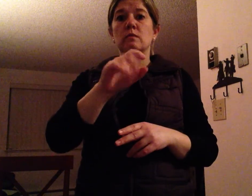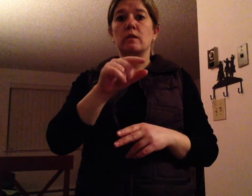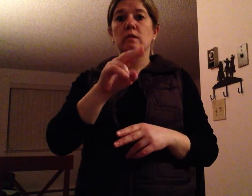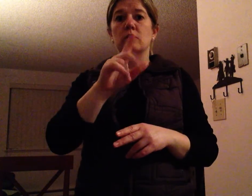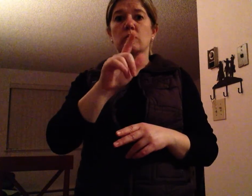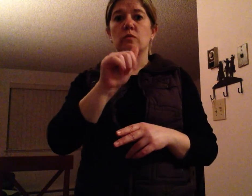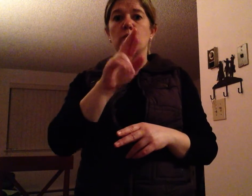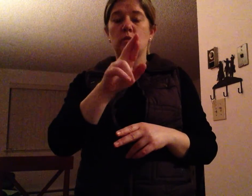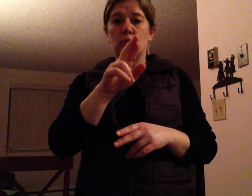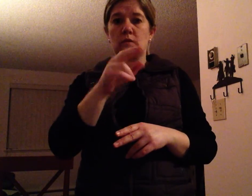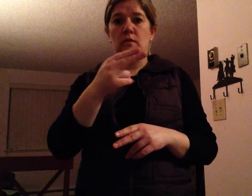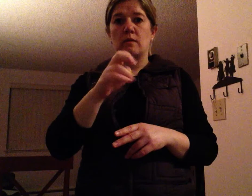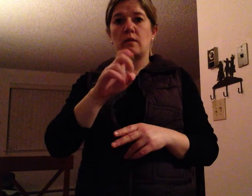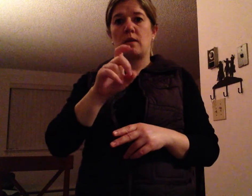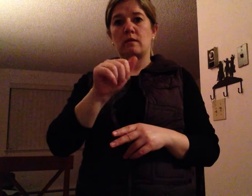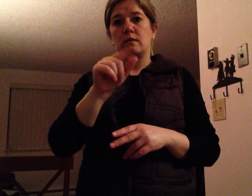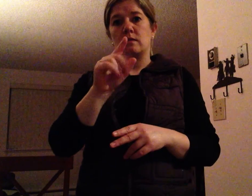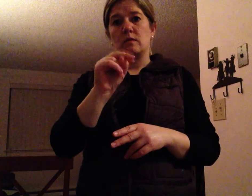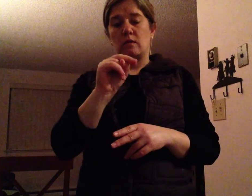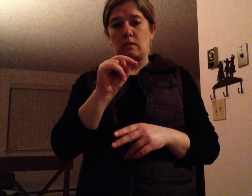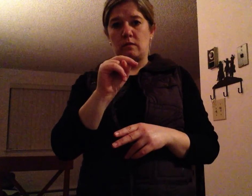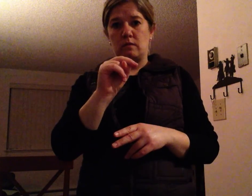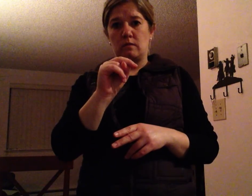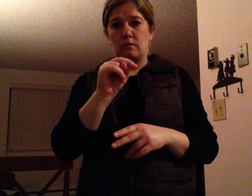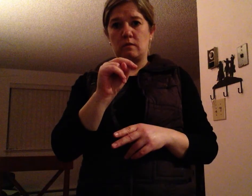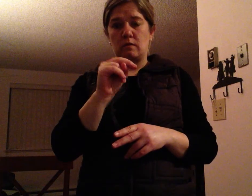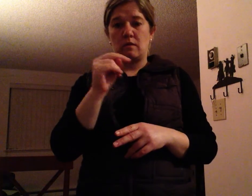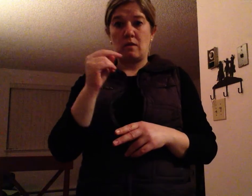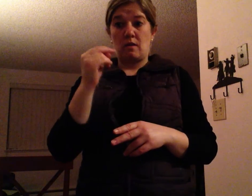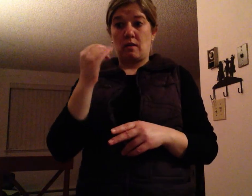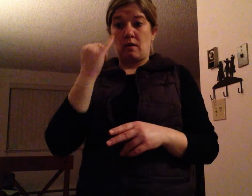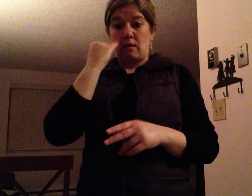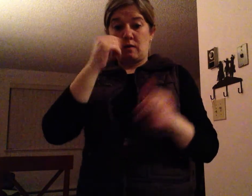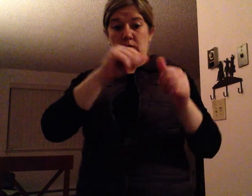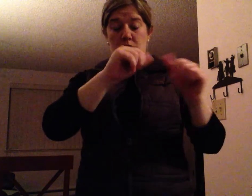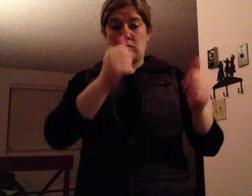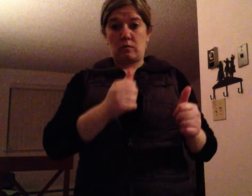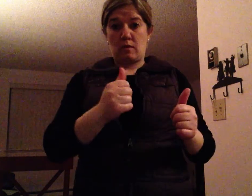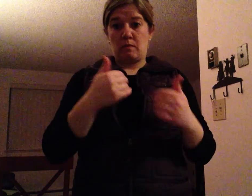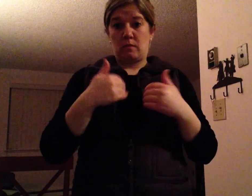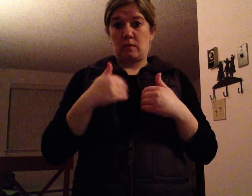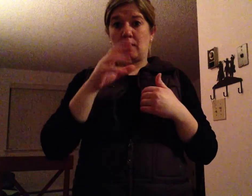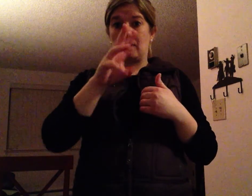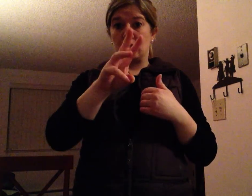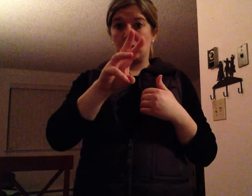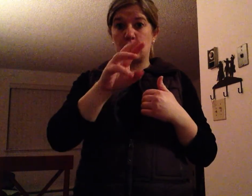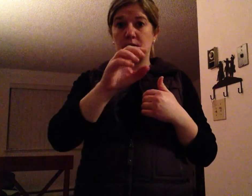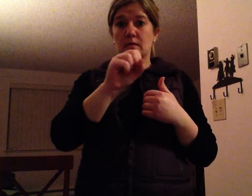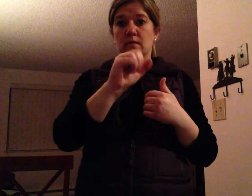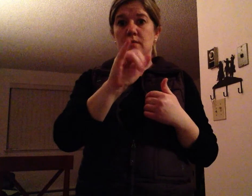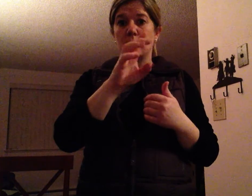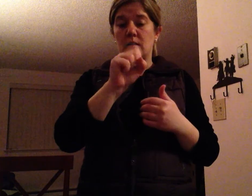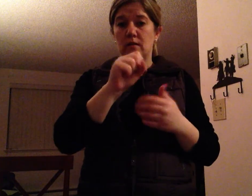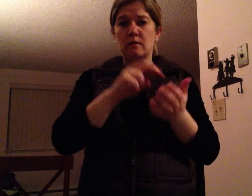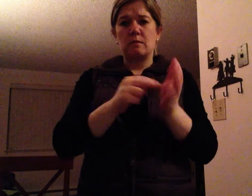every angle is the same. But anything that has 6 sides is considered a hexagon. What about this shape? Tell me